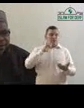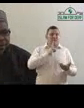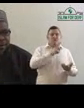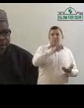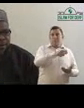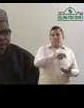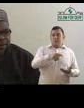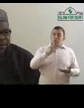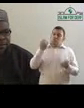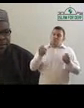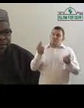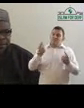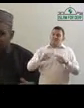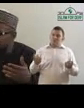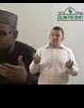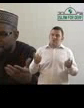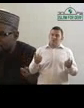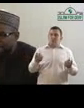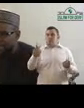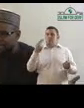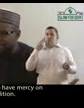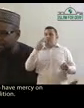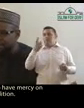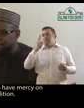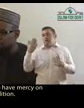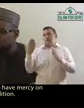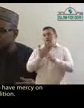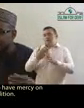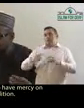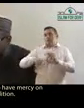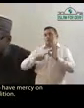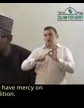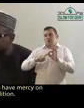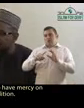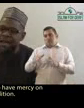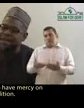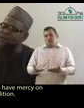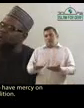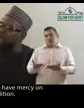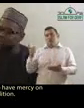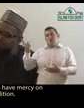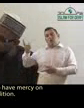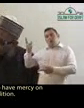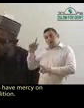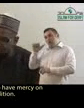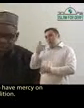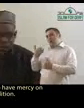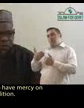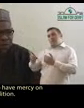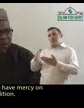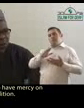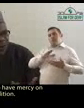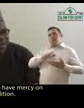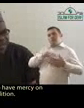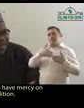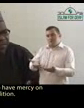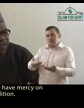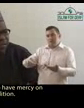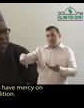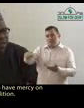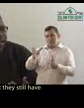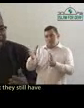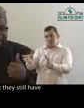hear. They just don't have access. So actually, Allah is going to have mercy on people who this